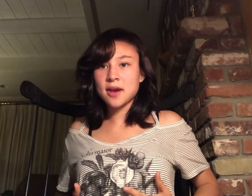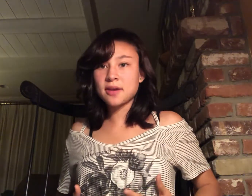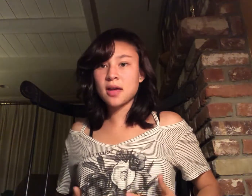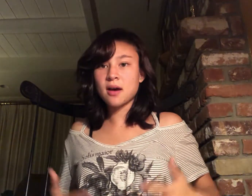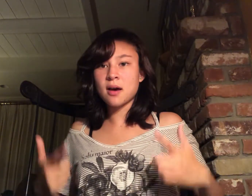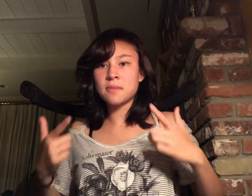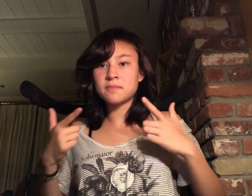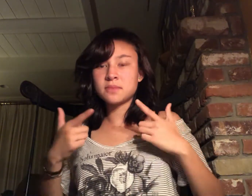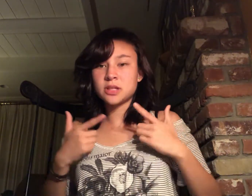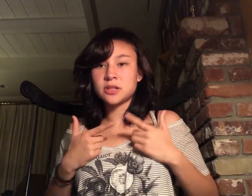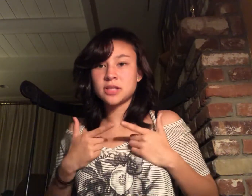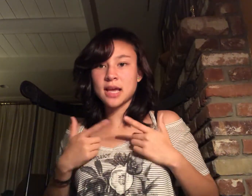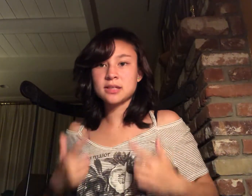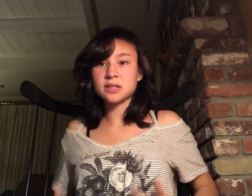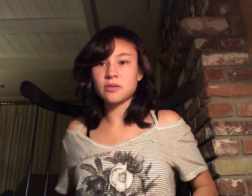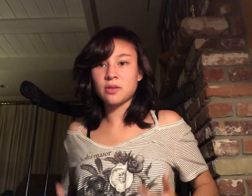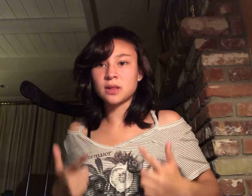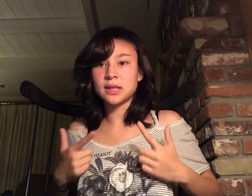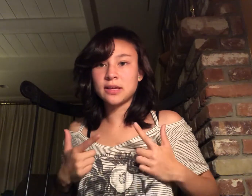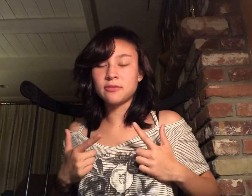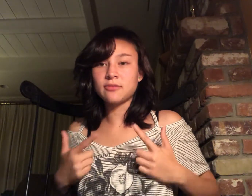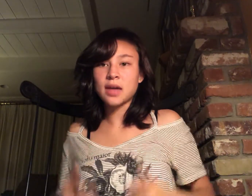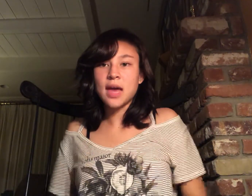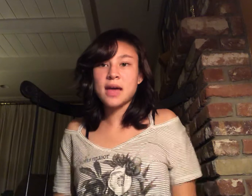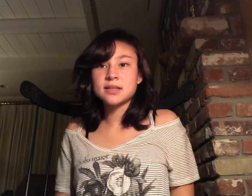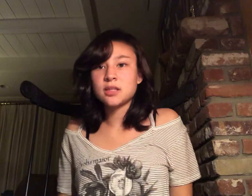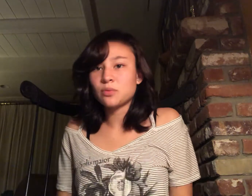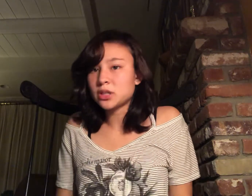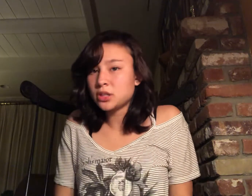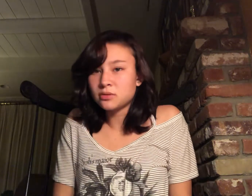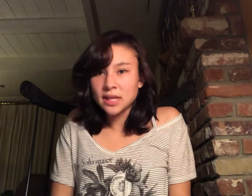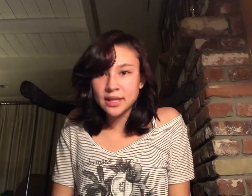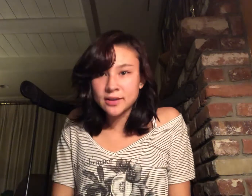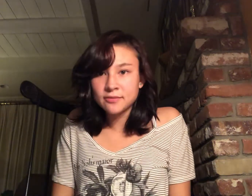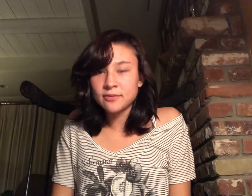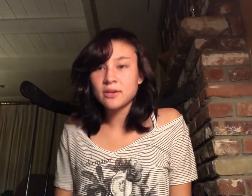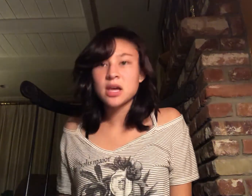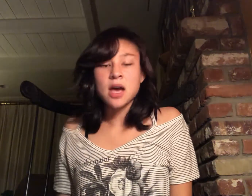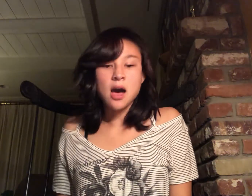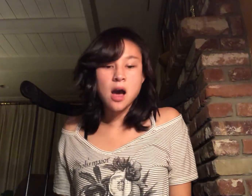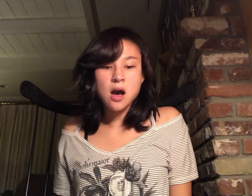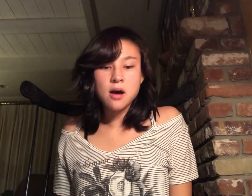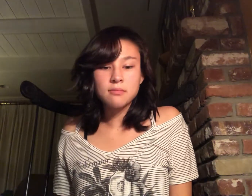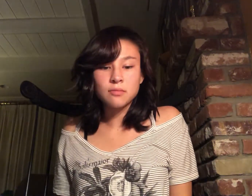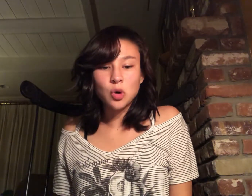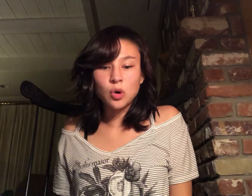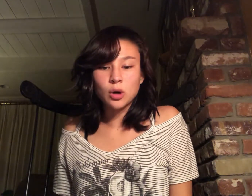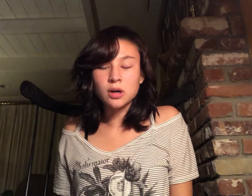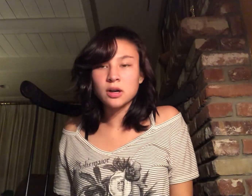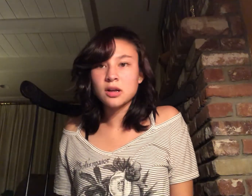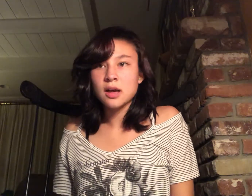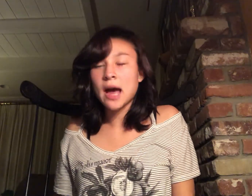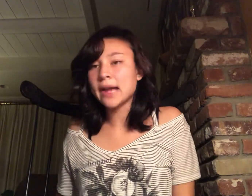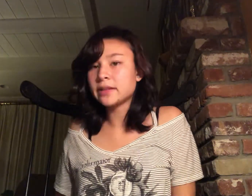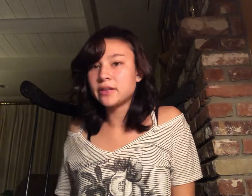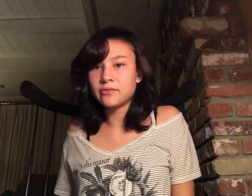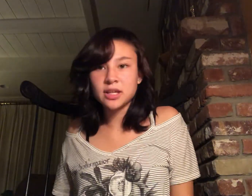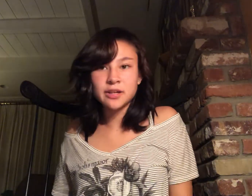area up to your chest. So live, as in where do you live? Or I live here,